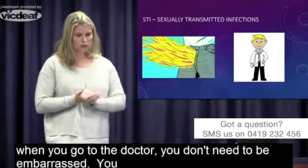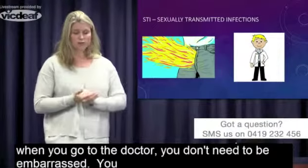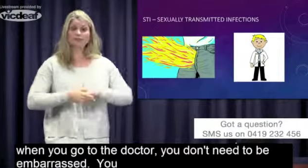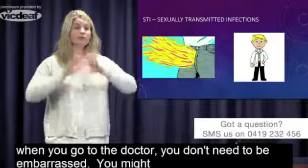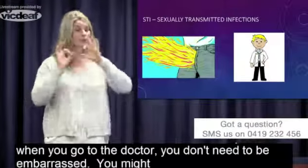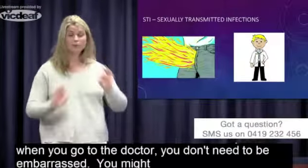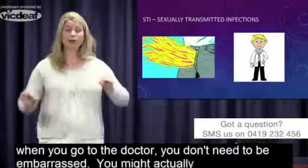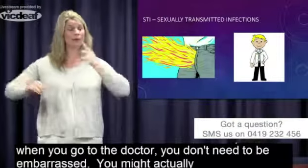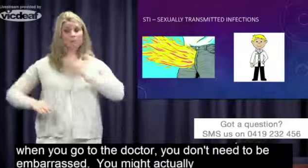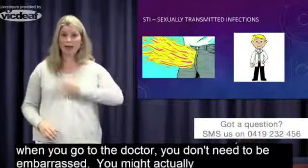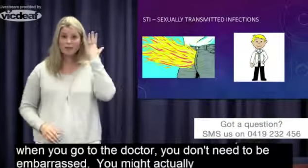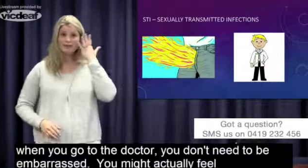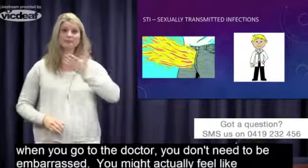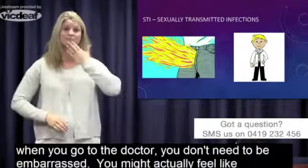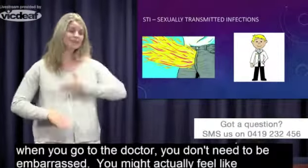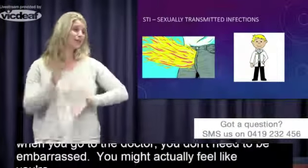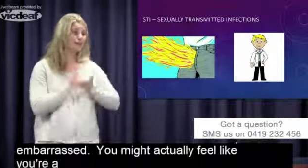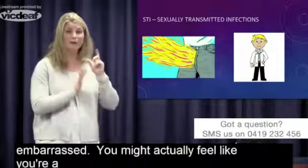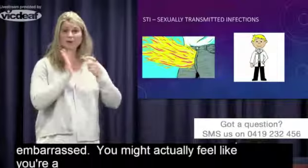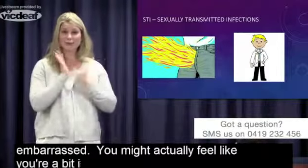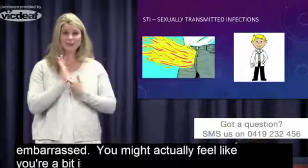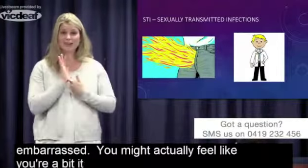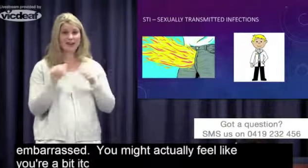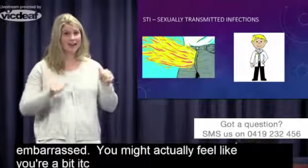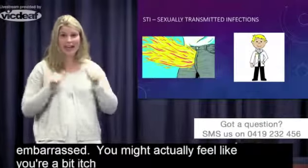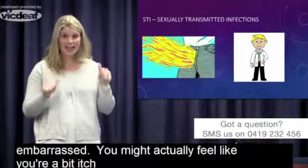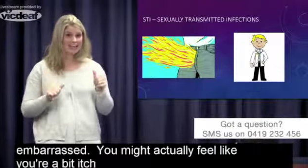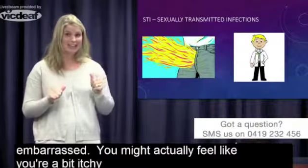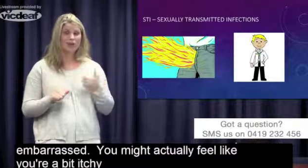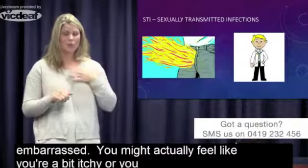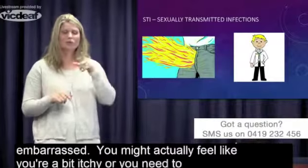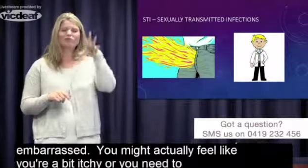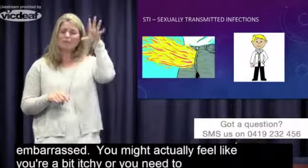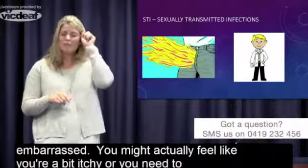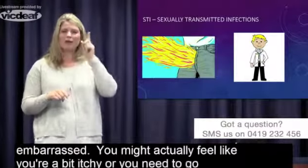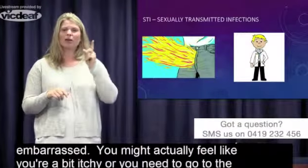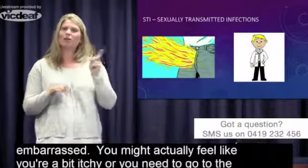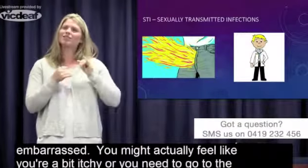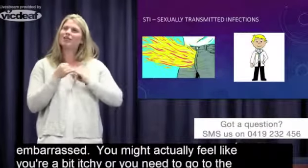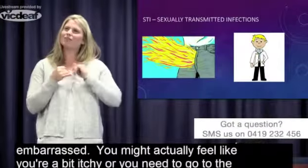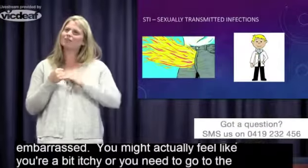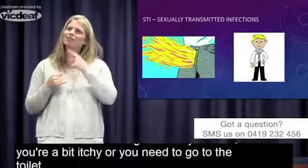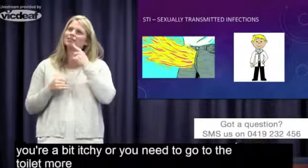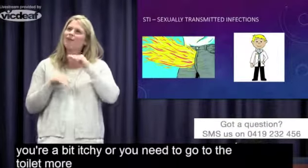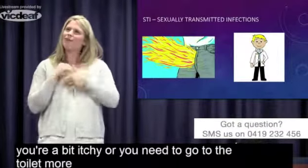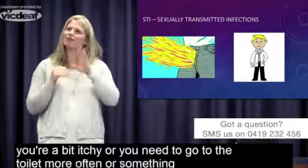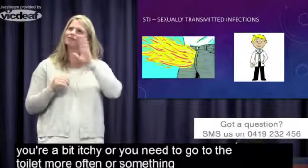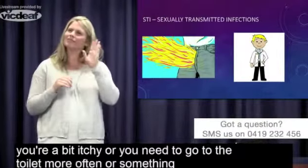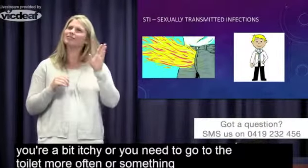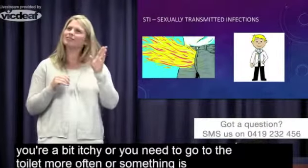itchy, or you need to go to the toilet more often, or if something's wrong, you feel something's not right, go to your doctor and don't be embarrassed. Remember what